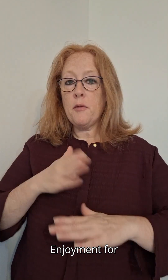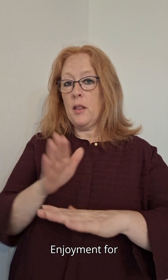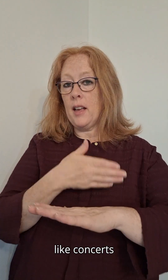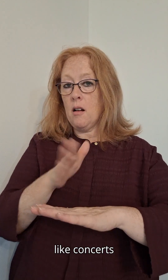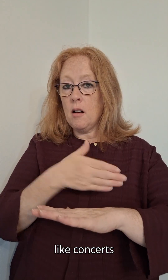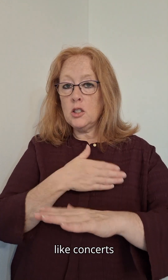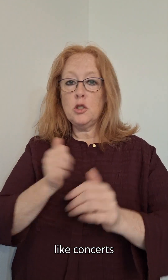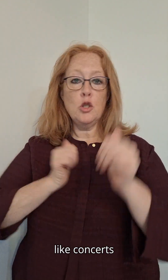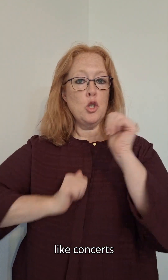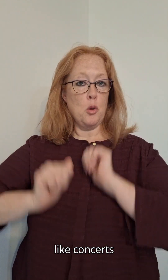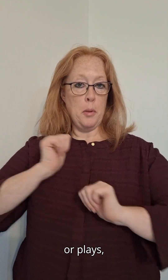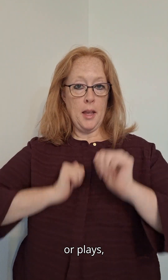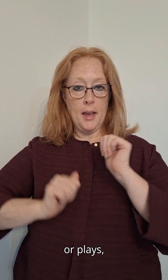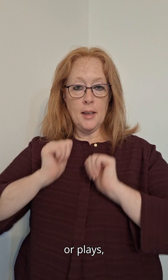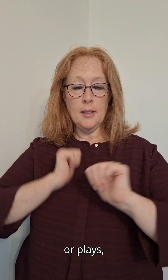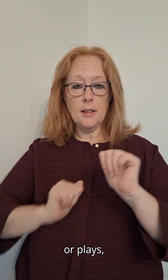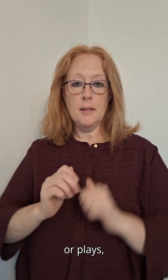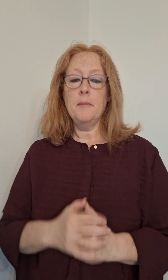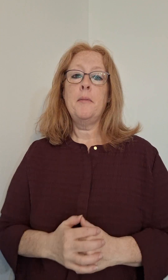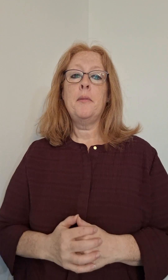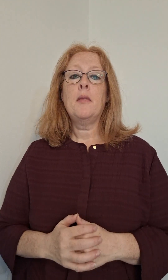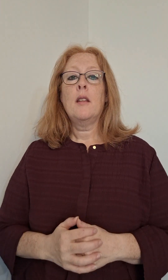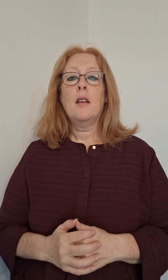like concerts or plays,